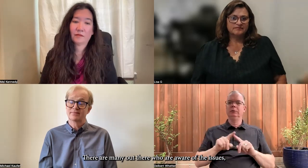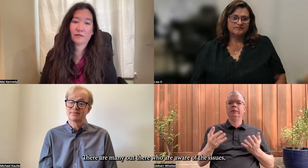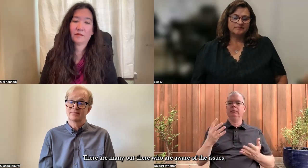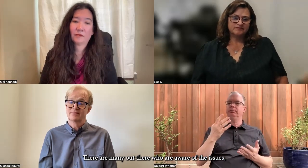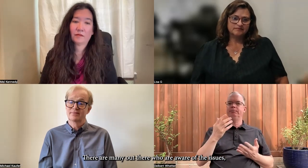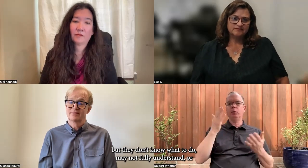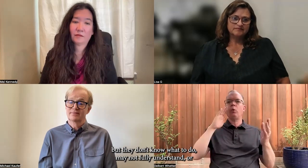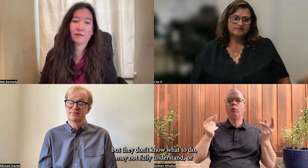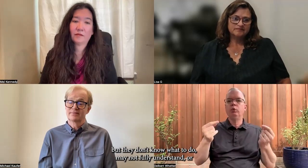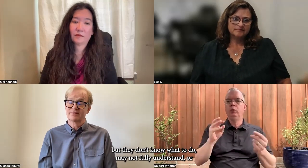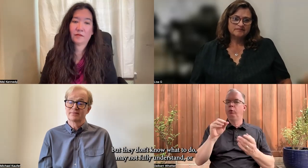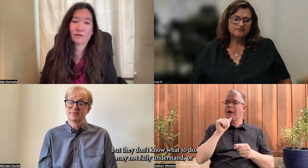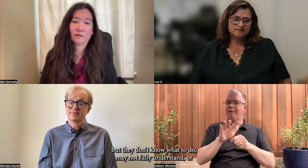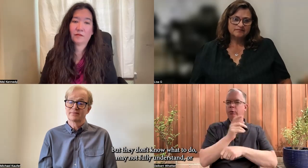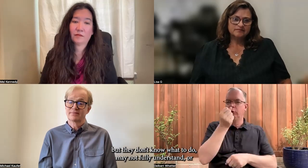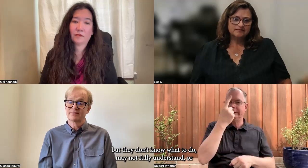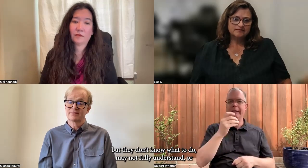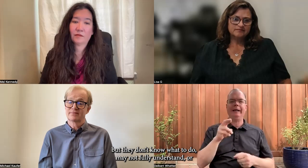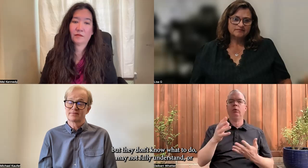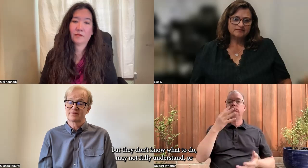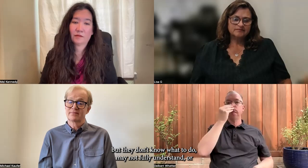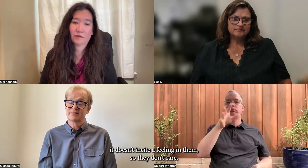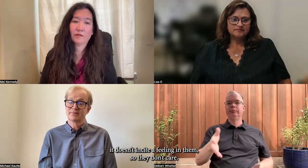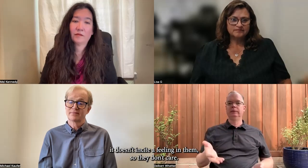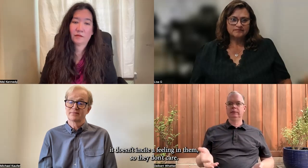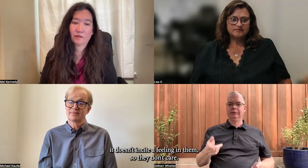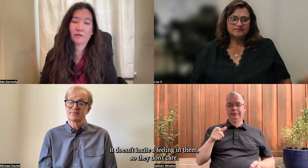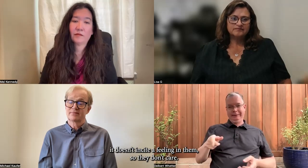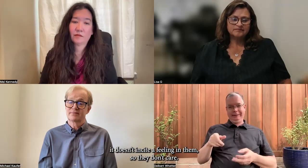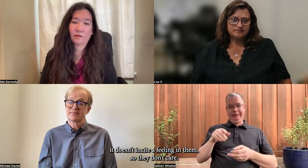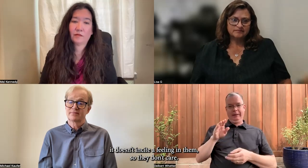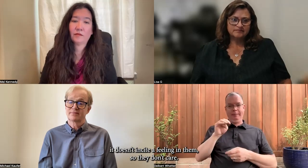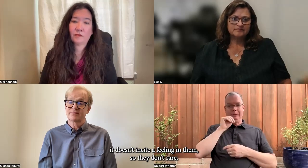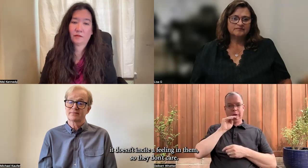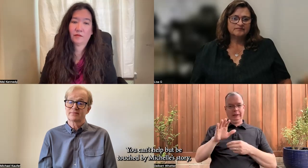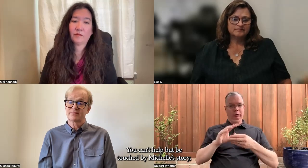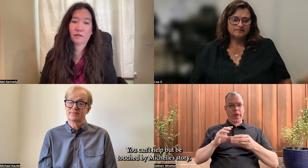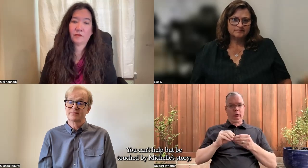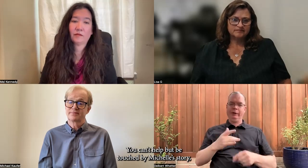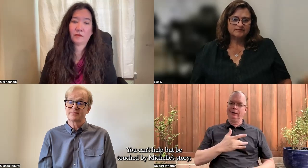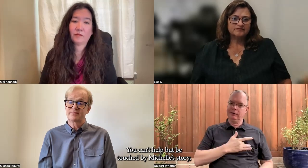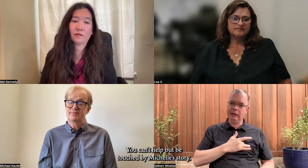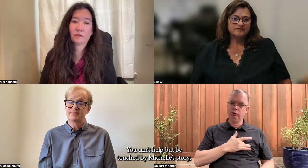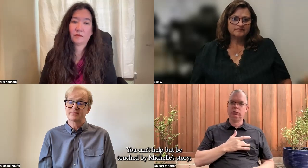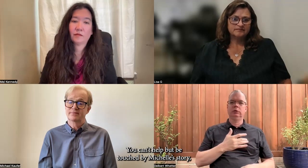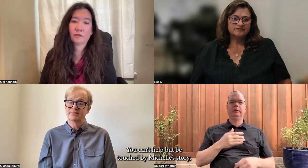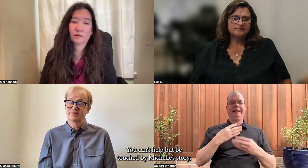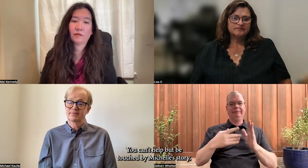issues, but they don't know what to do, may not fully understand, or it doesn't incite a feeling in them, so they don't care. You can't help but be